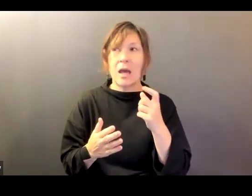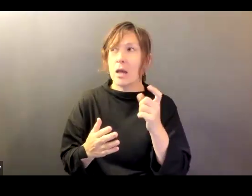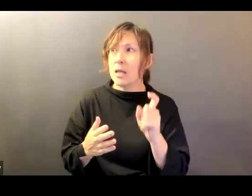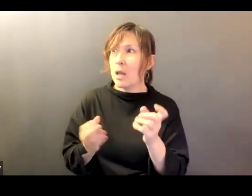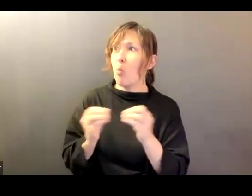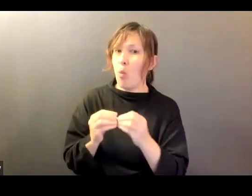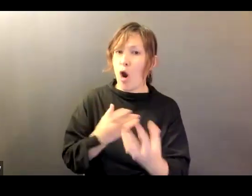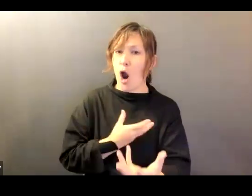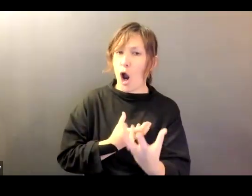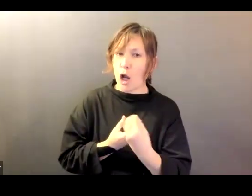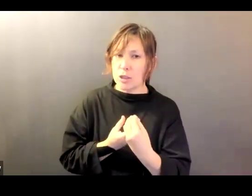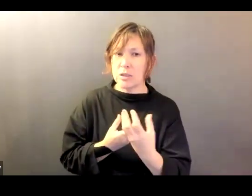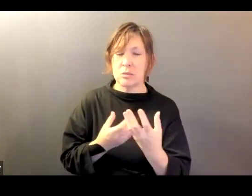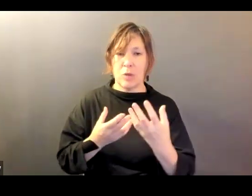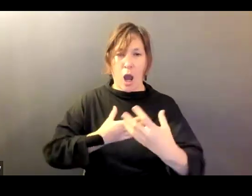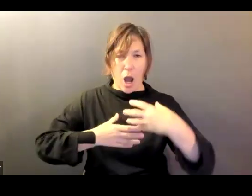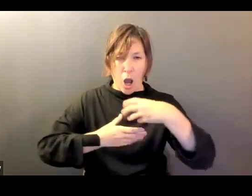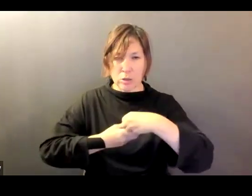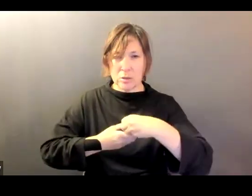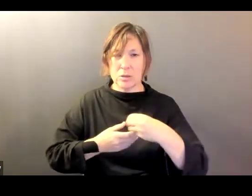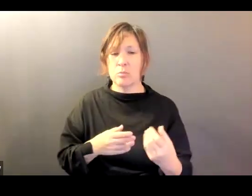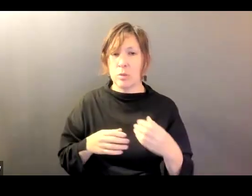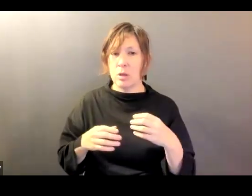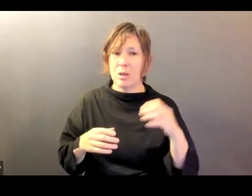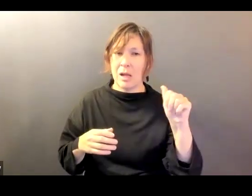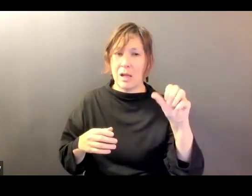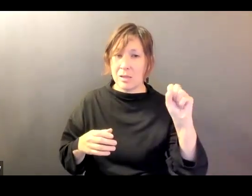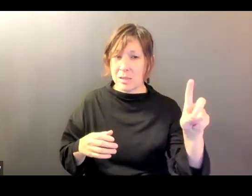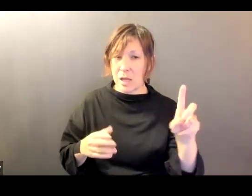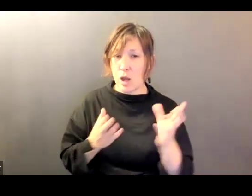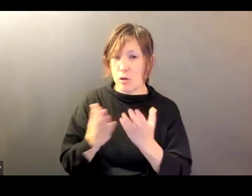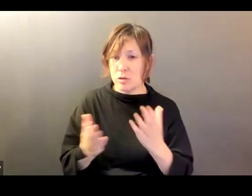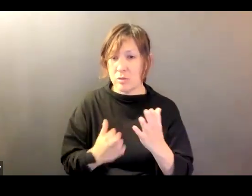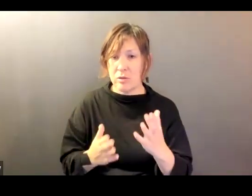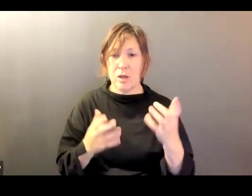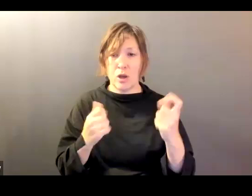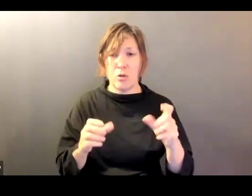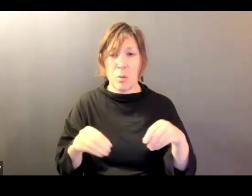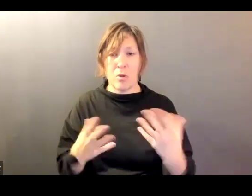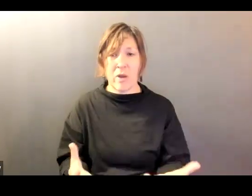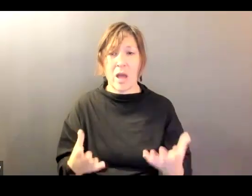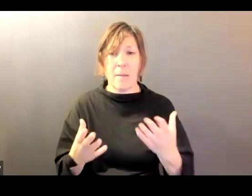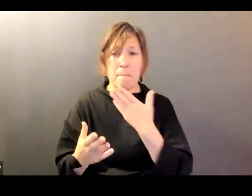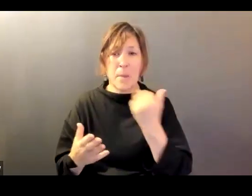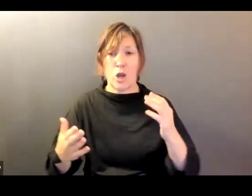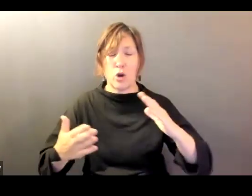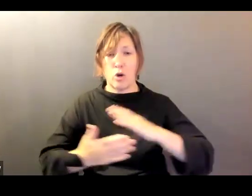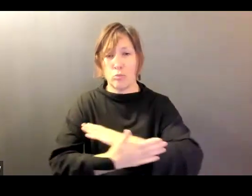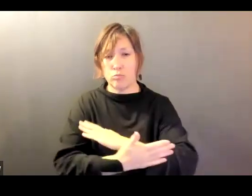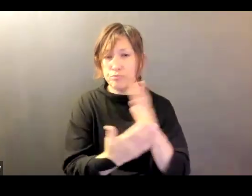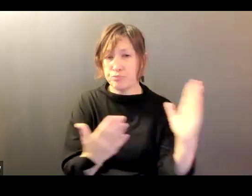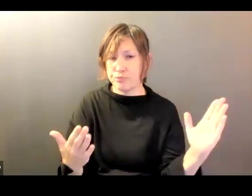finding that we have provided more of a continuum of services, and especially for our early childhood students, to have more